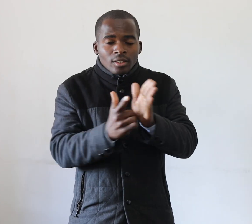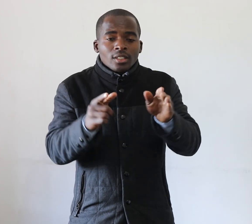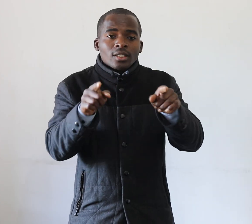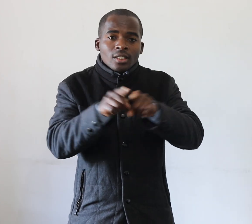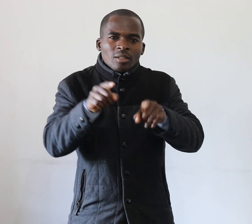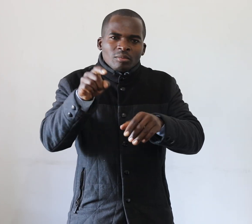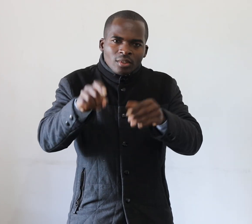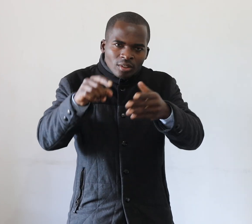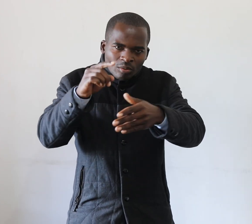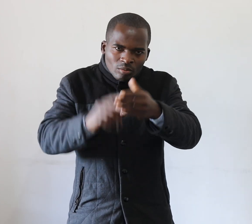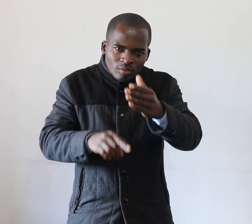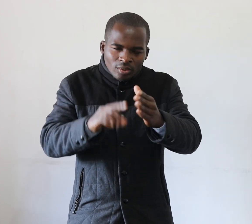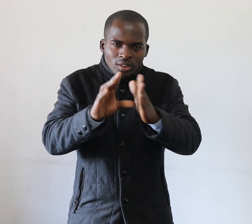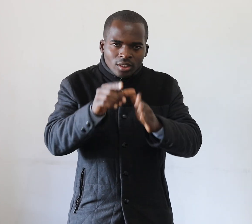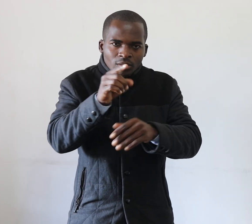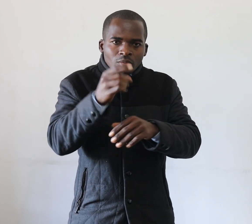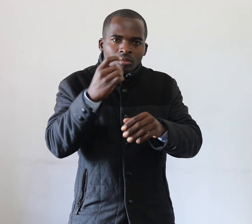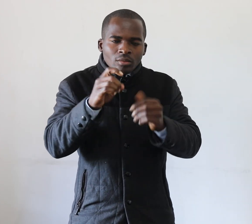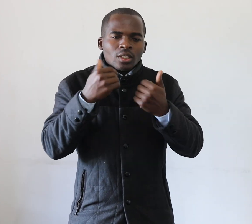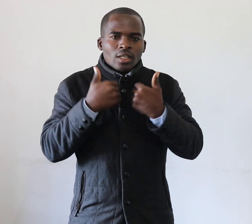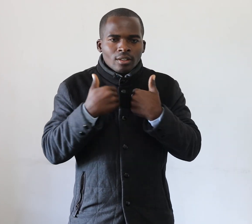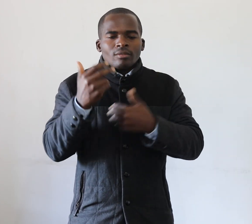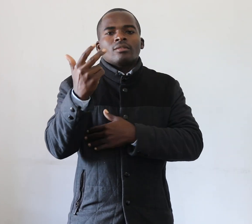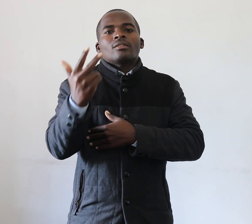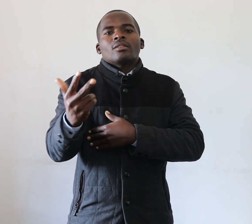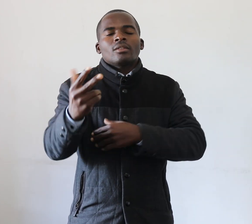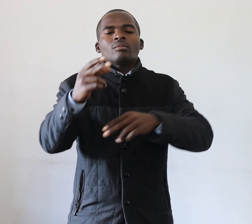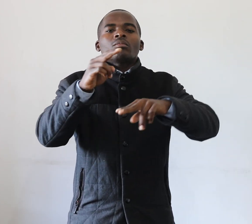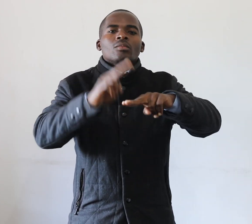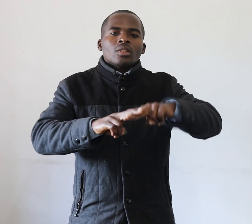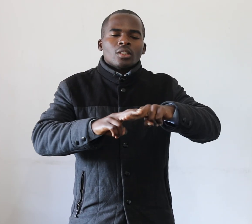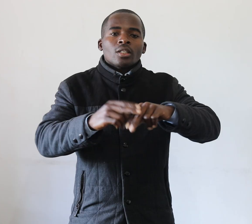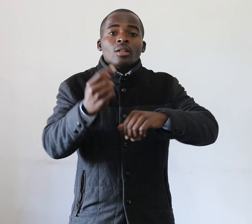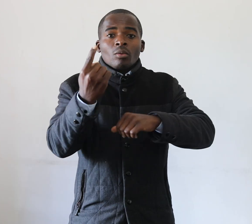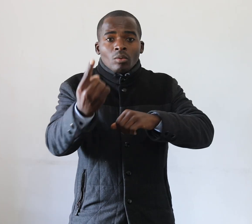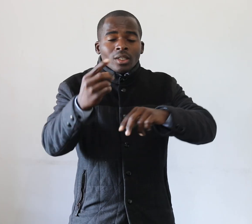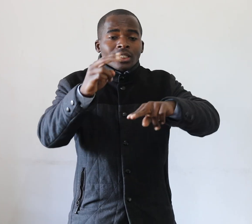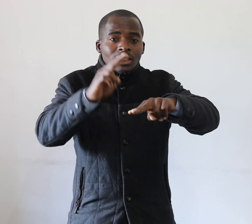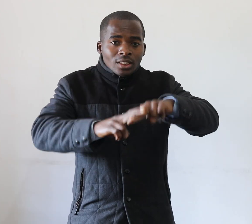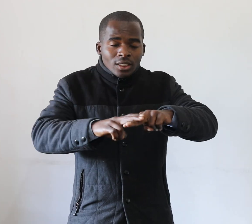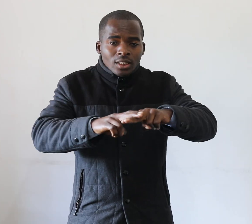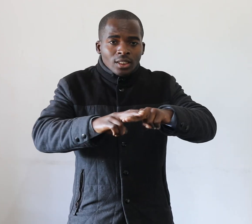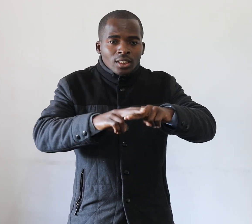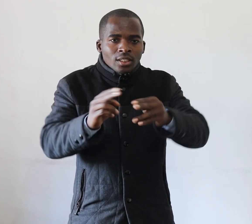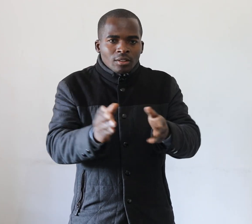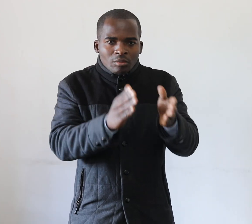there must be at least 3 seats, with 1 seat allocated to each group.